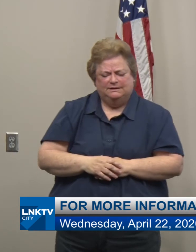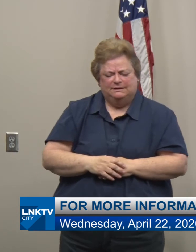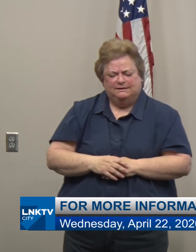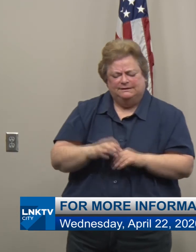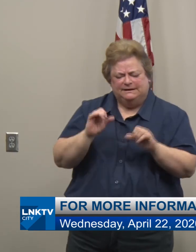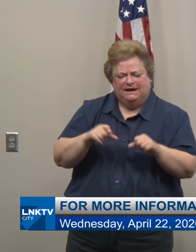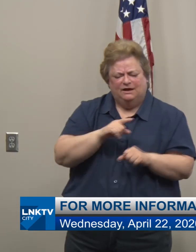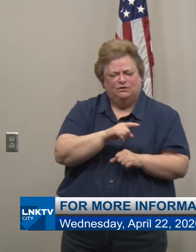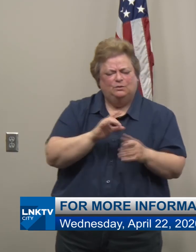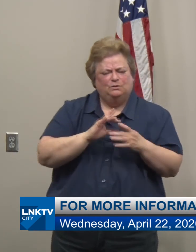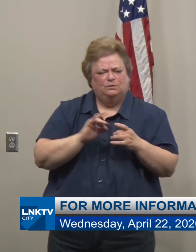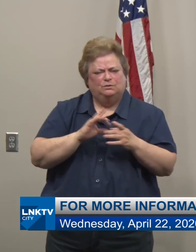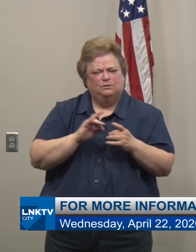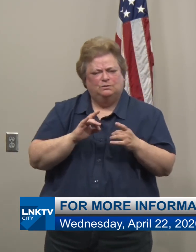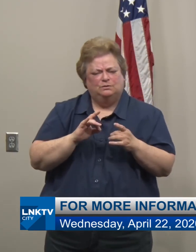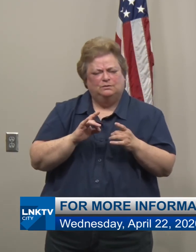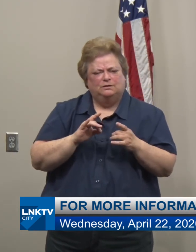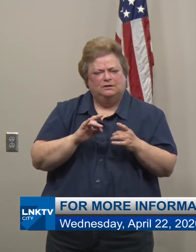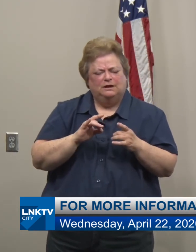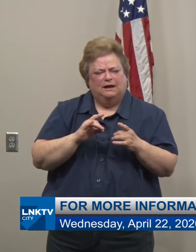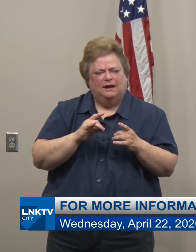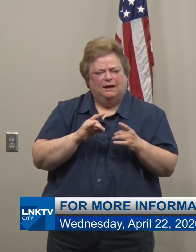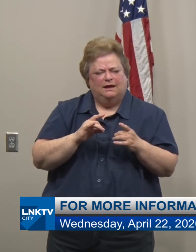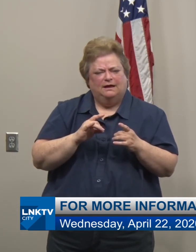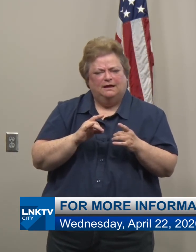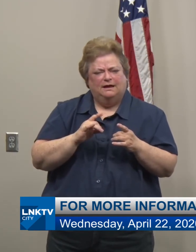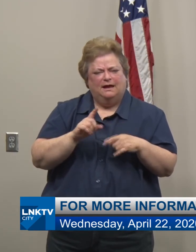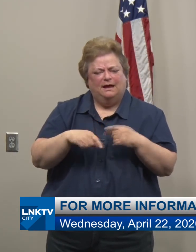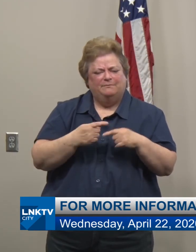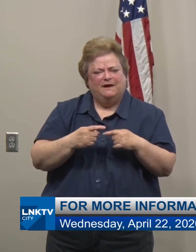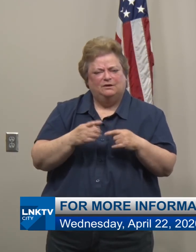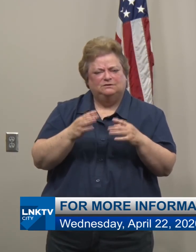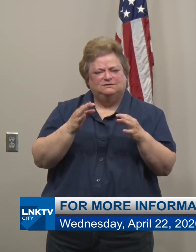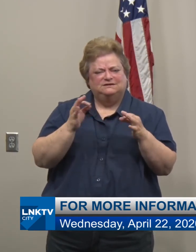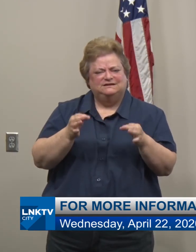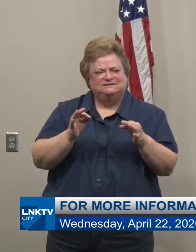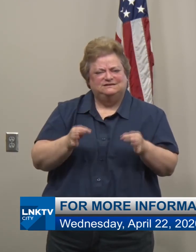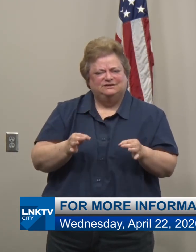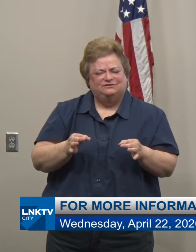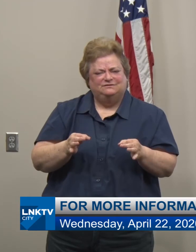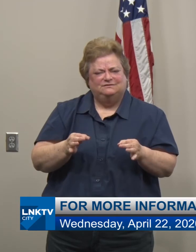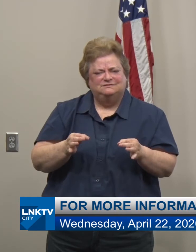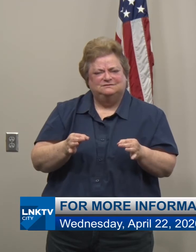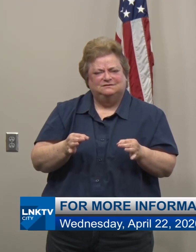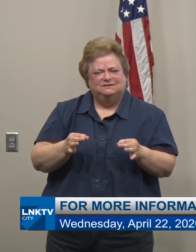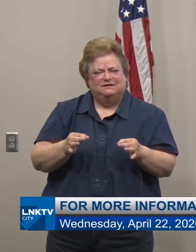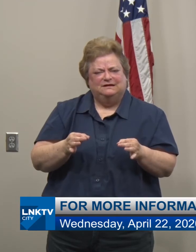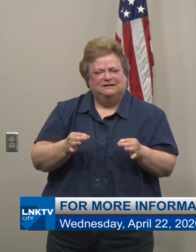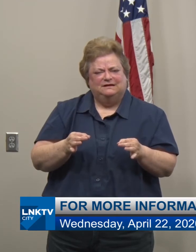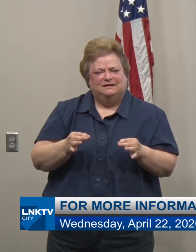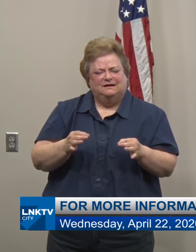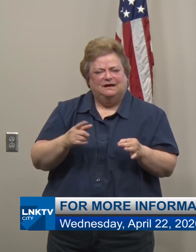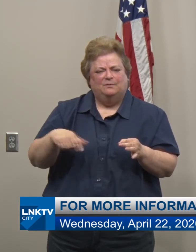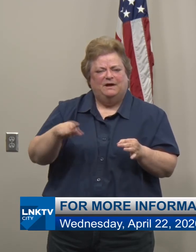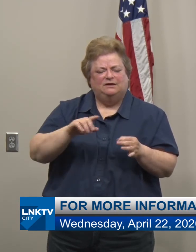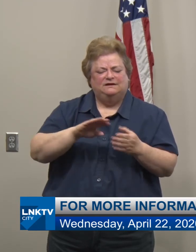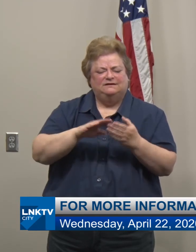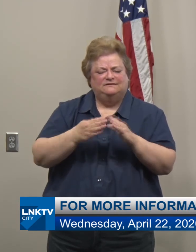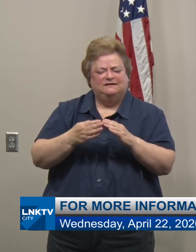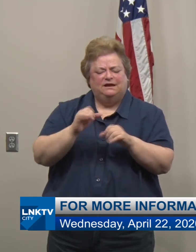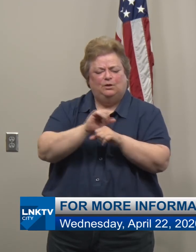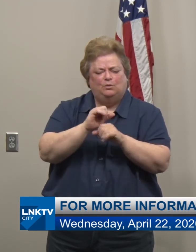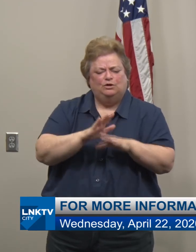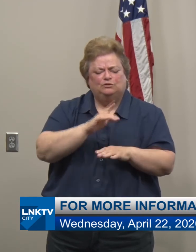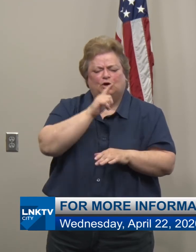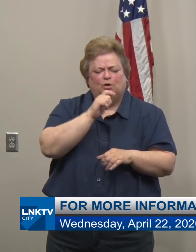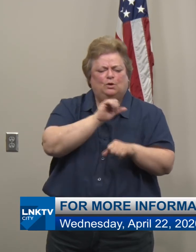about, we had received some questions about the decisions for deciding among city workers who works from home and